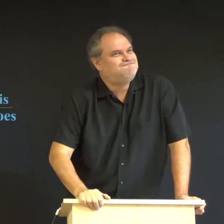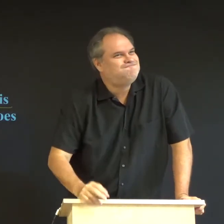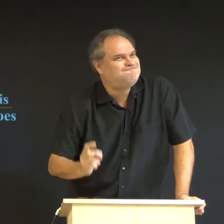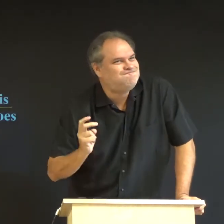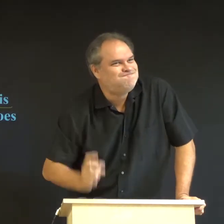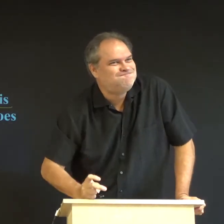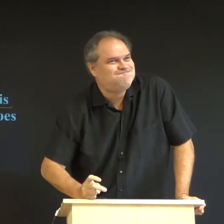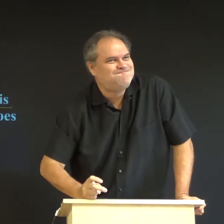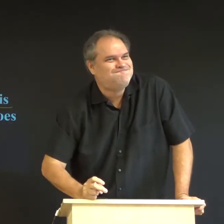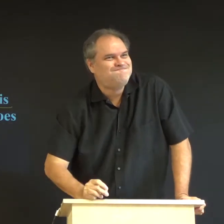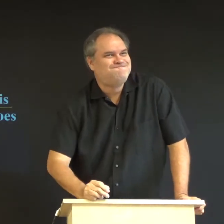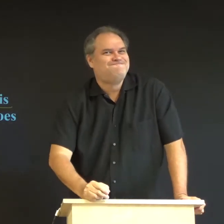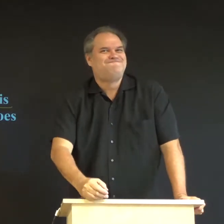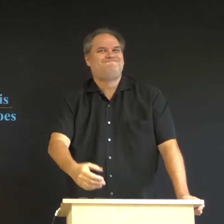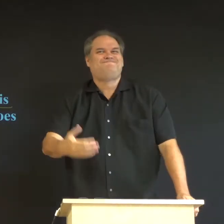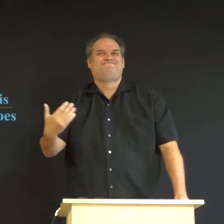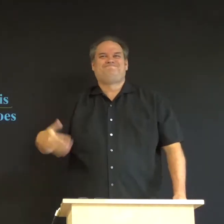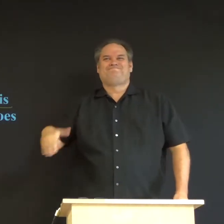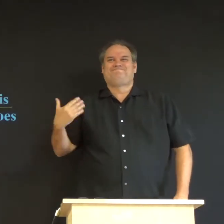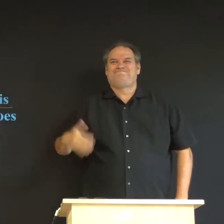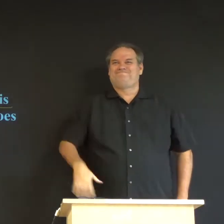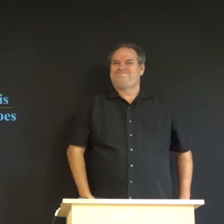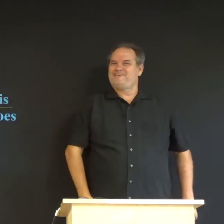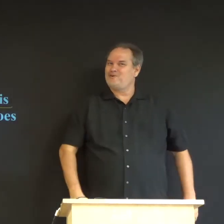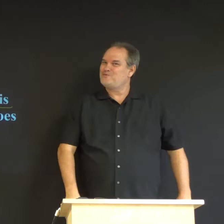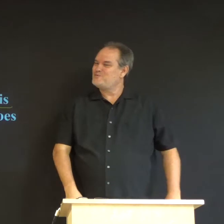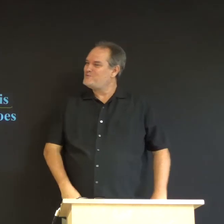I know I have the guts to tell people that they're really against them.